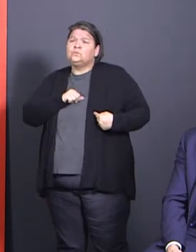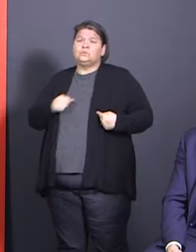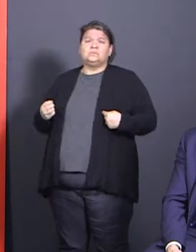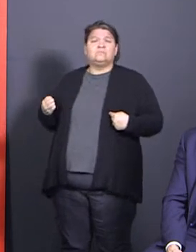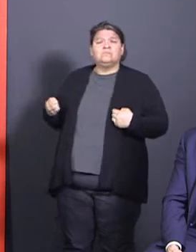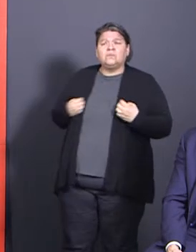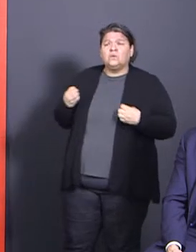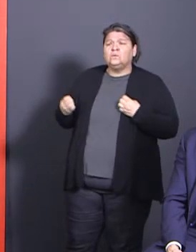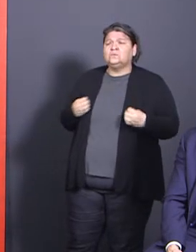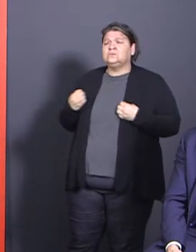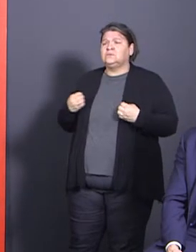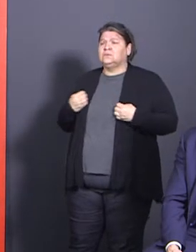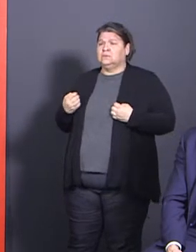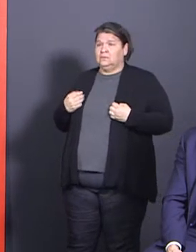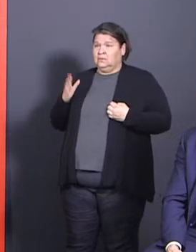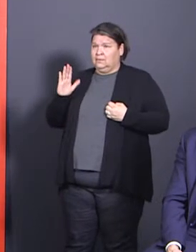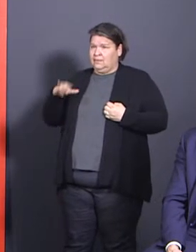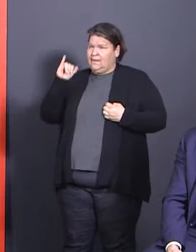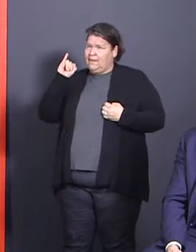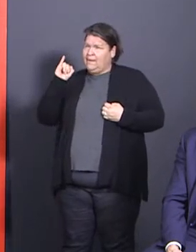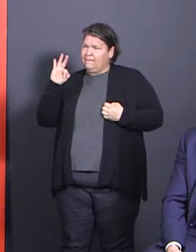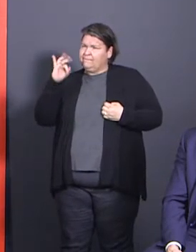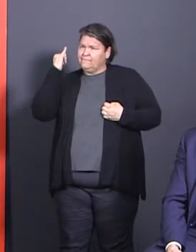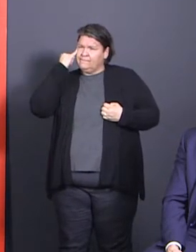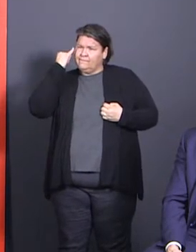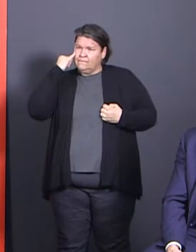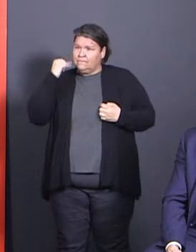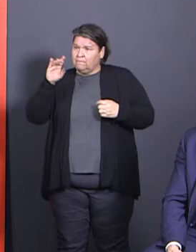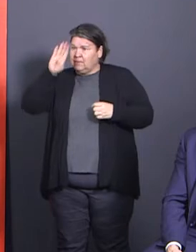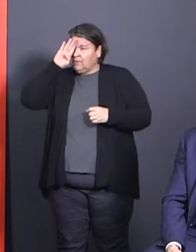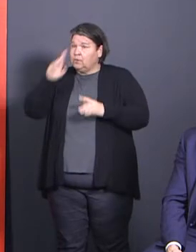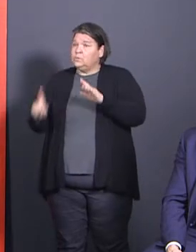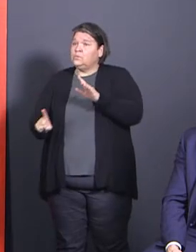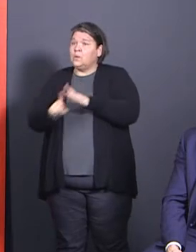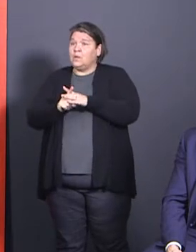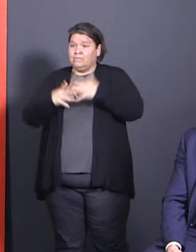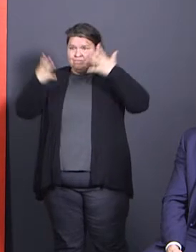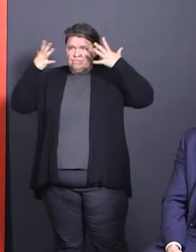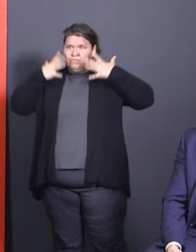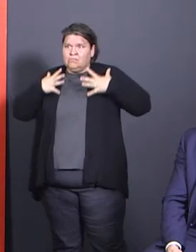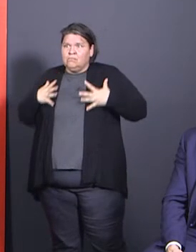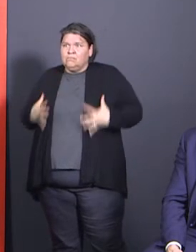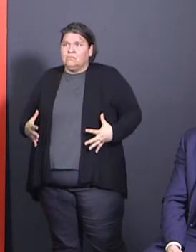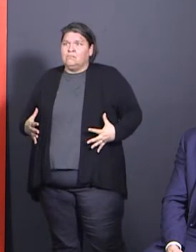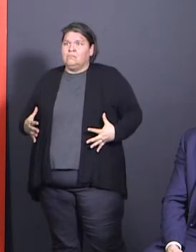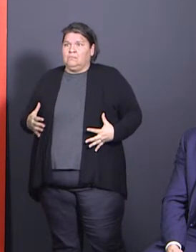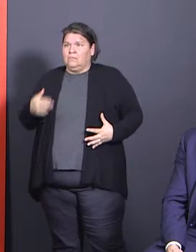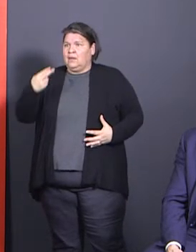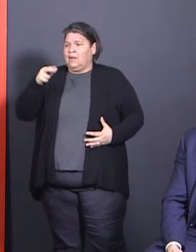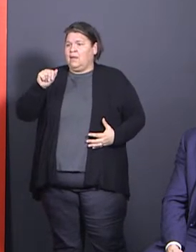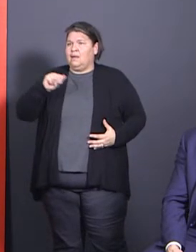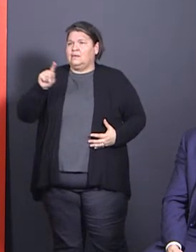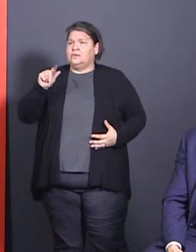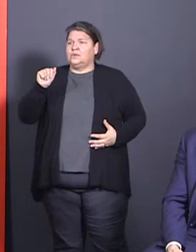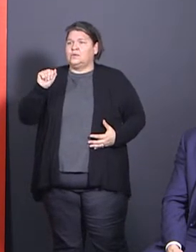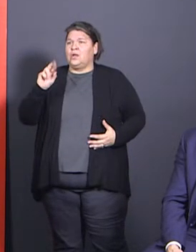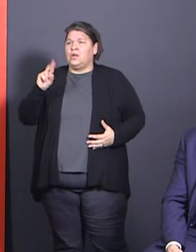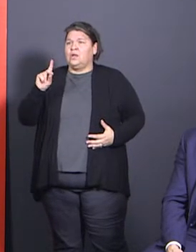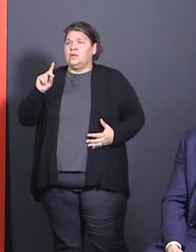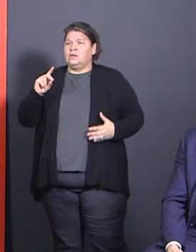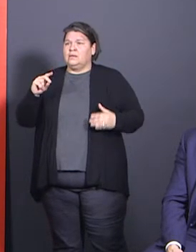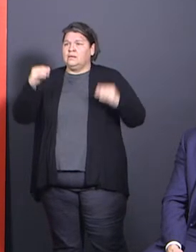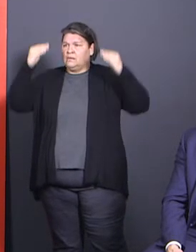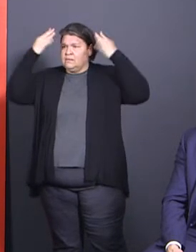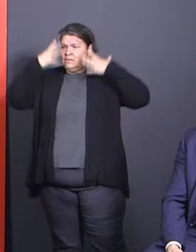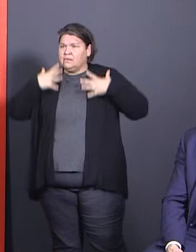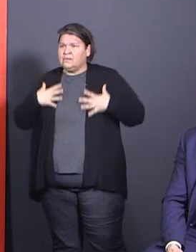door dressed in hazmat, what should people think? Well, just like Manny was saying a moment ago about the police officers, the Fort Worth firefighters, we're